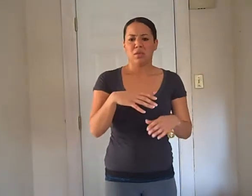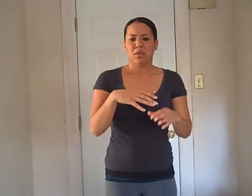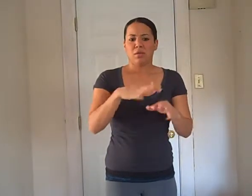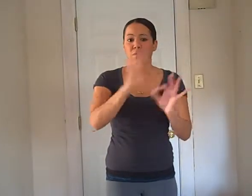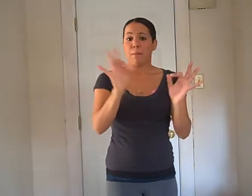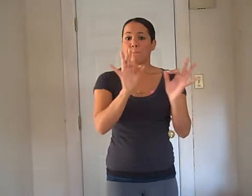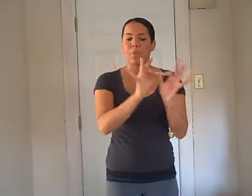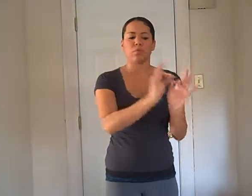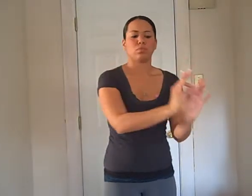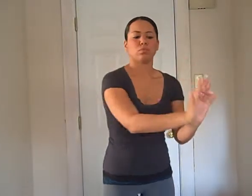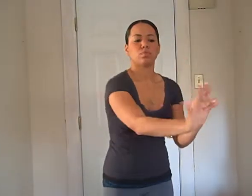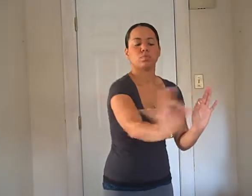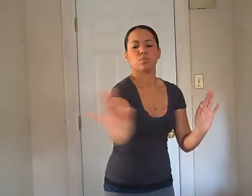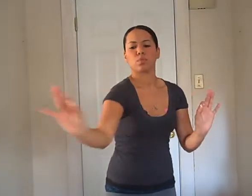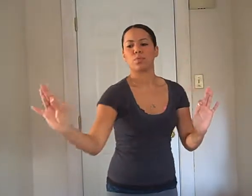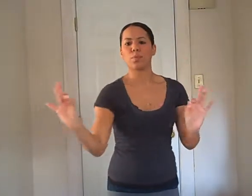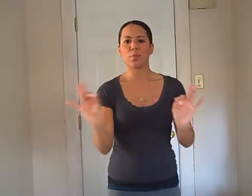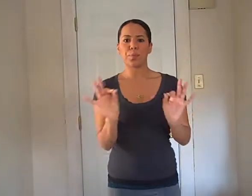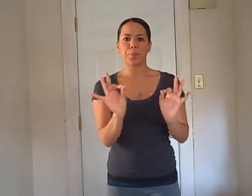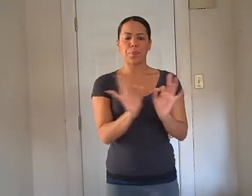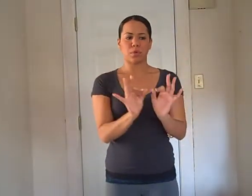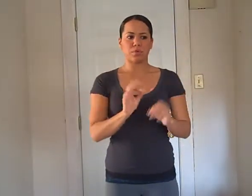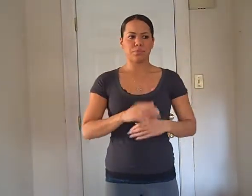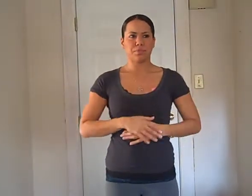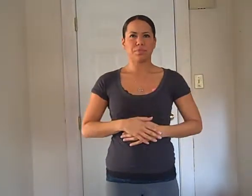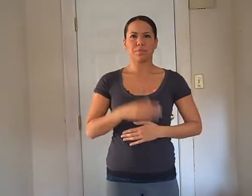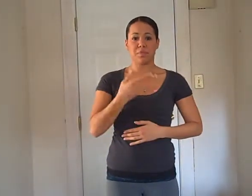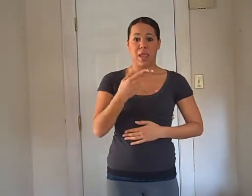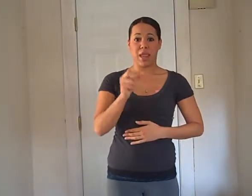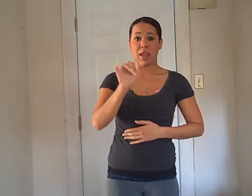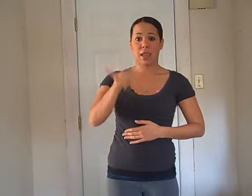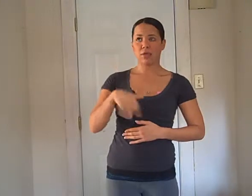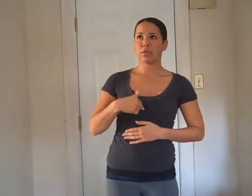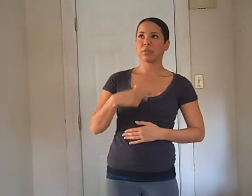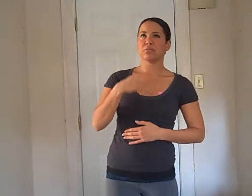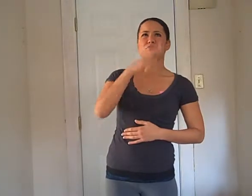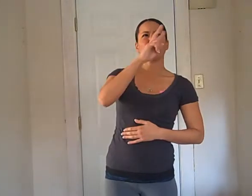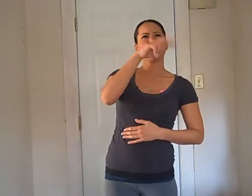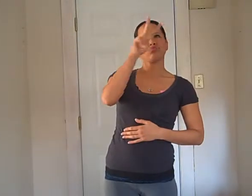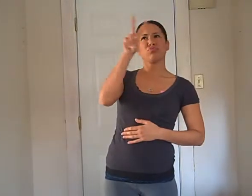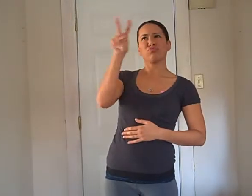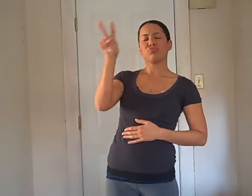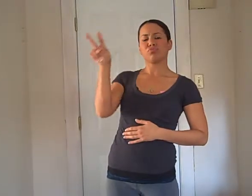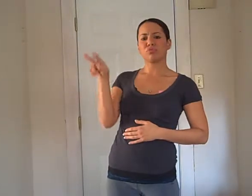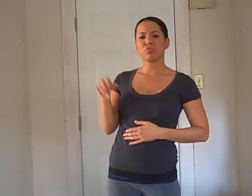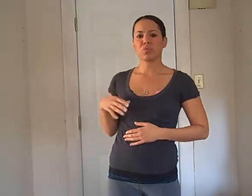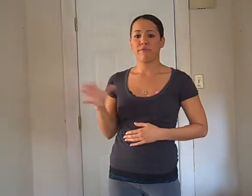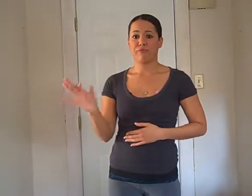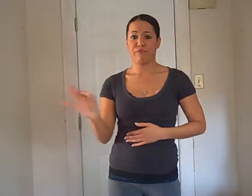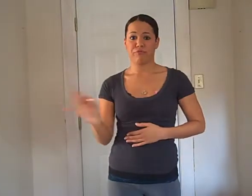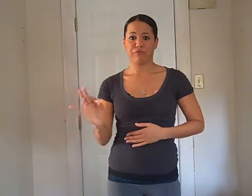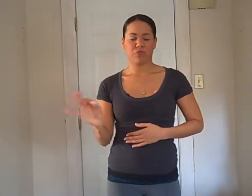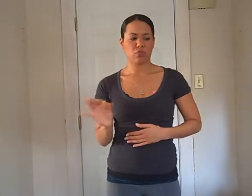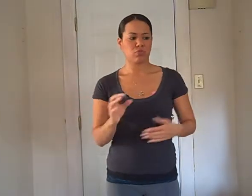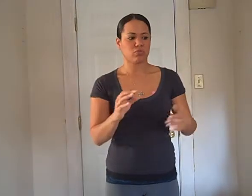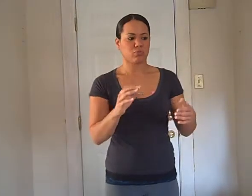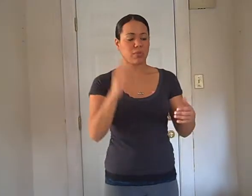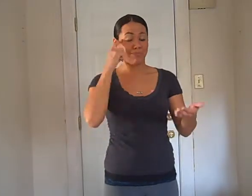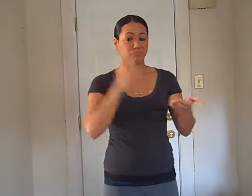like being inside a giant pepper pot. Everything was curved to fit the walls, the stove, the sink, and the cupboards, and all